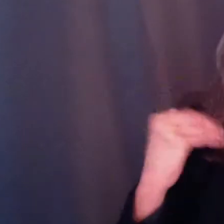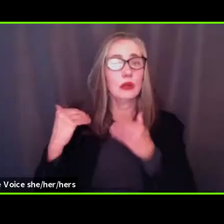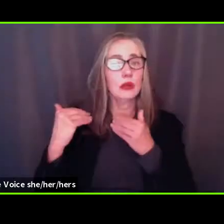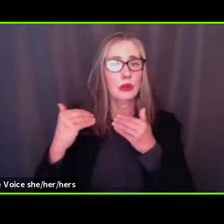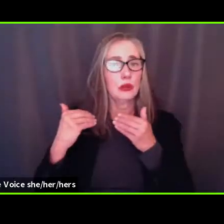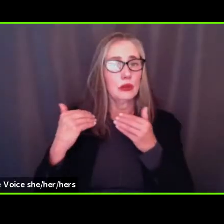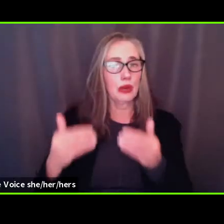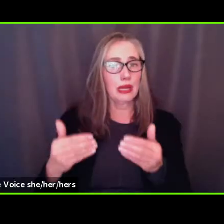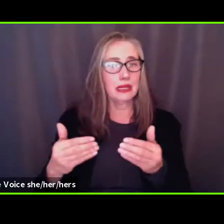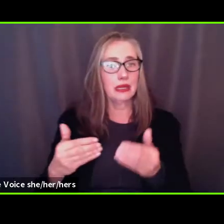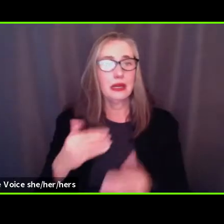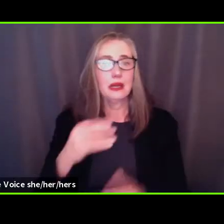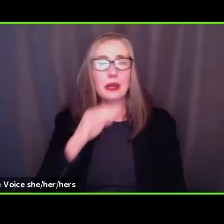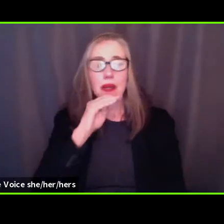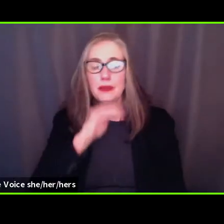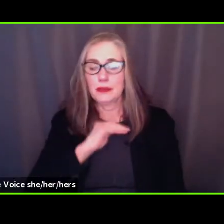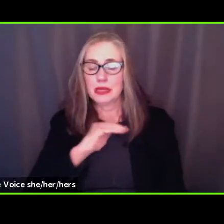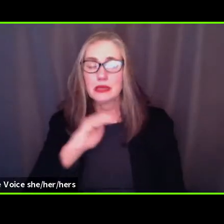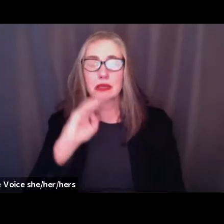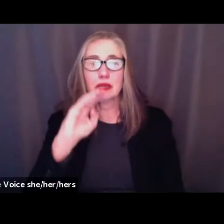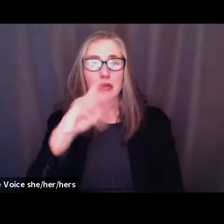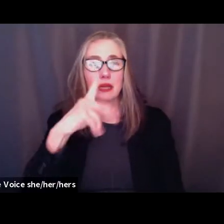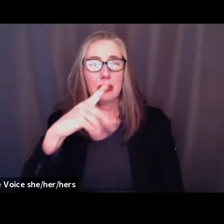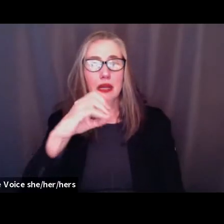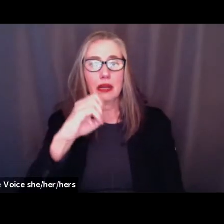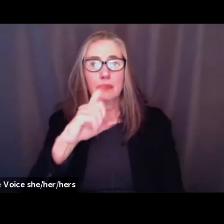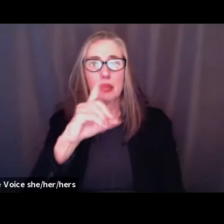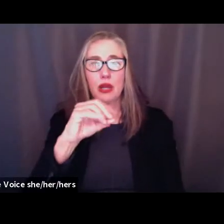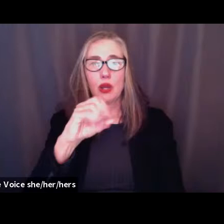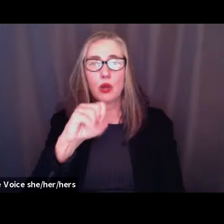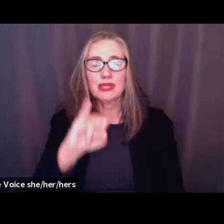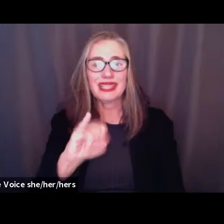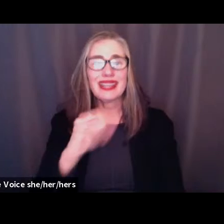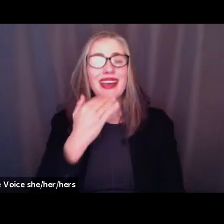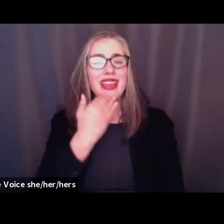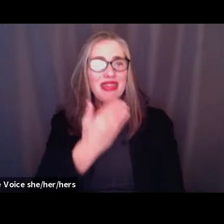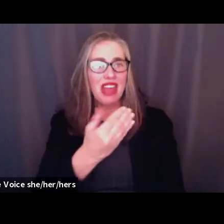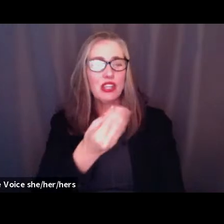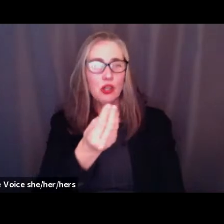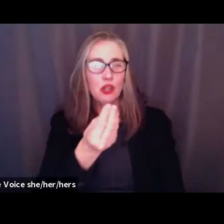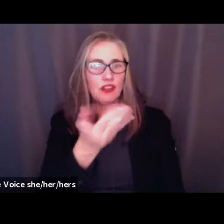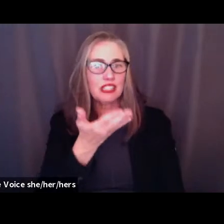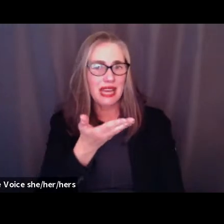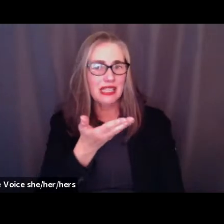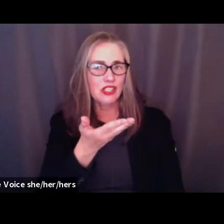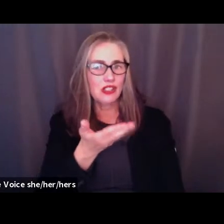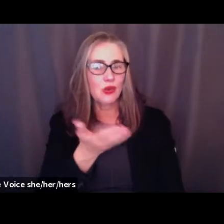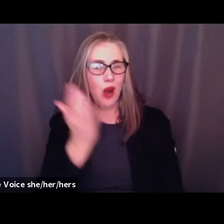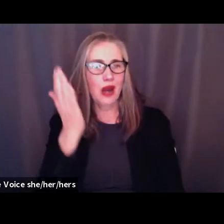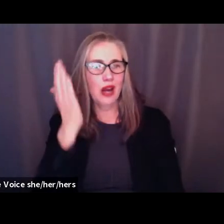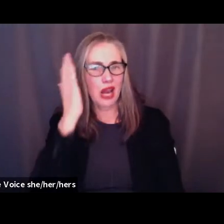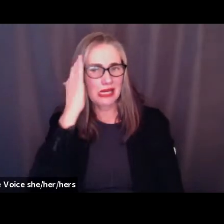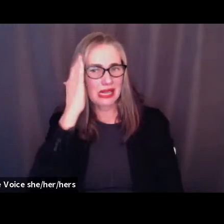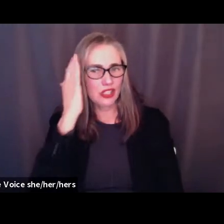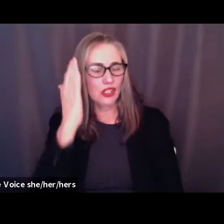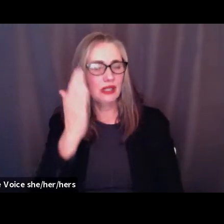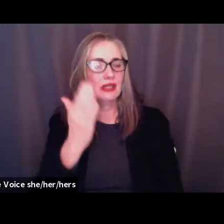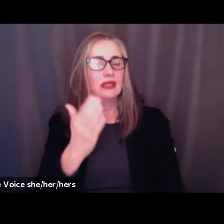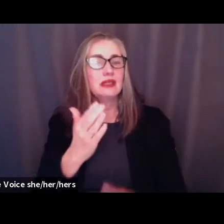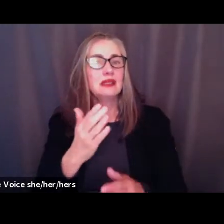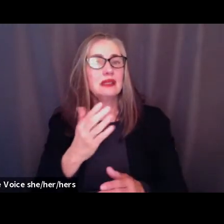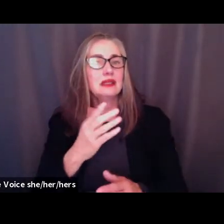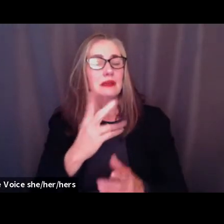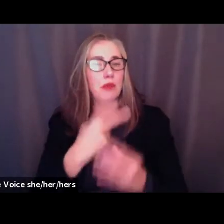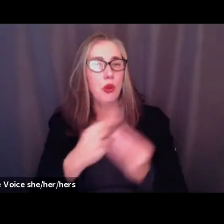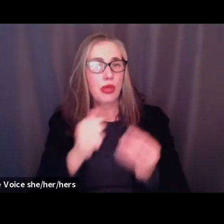Ms. Pelosi, thank you for bringing this to our attention, both privately and now before the body. This is